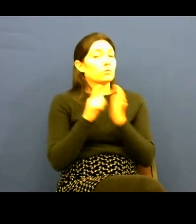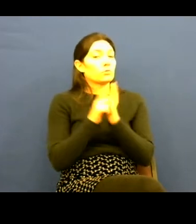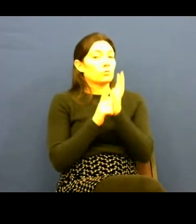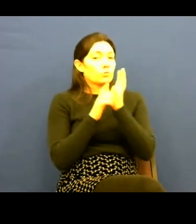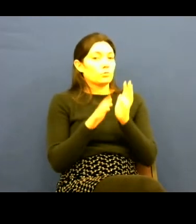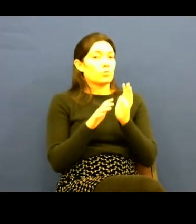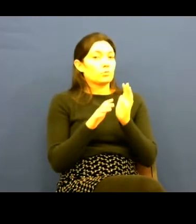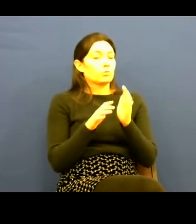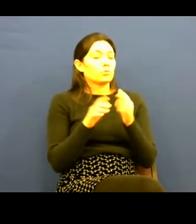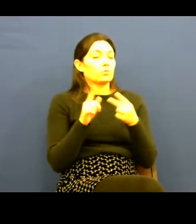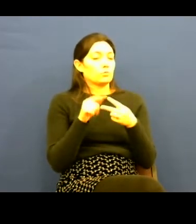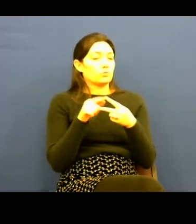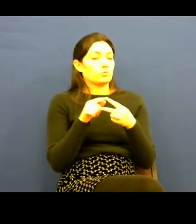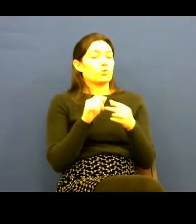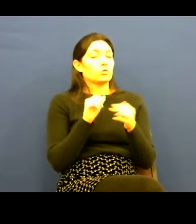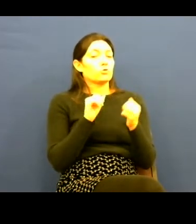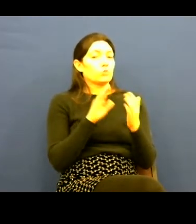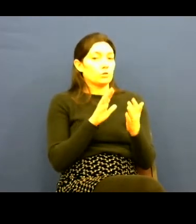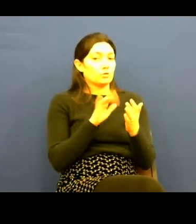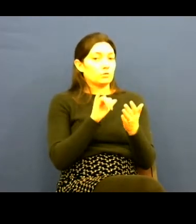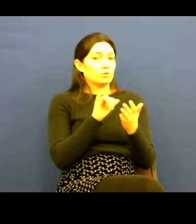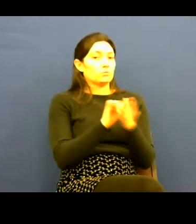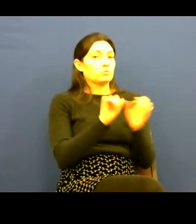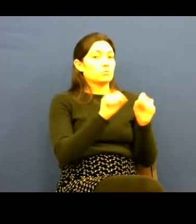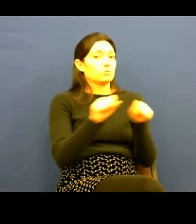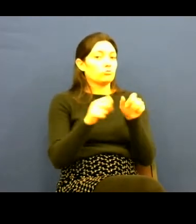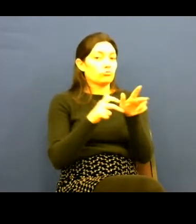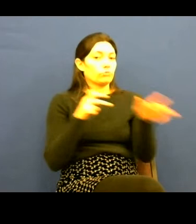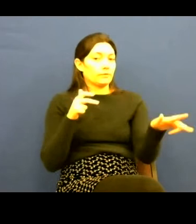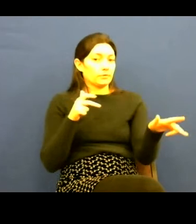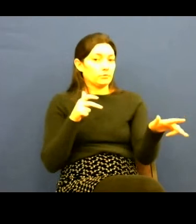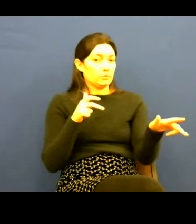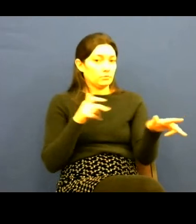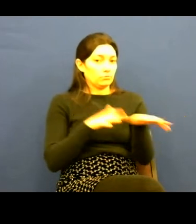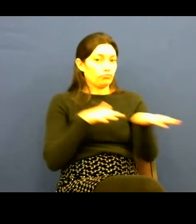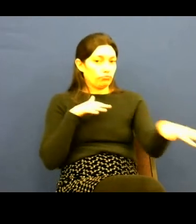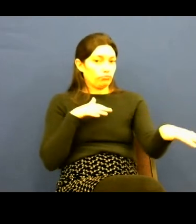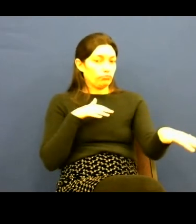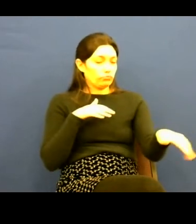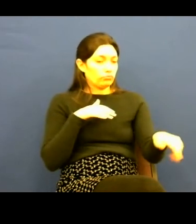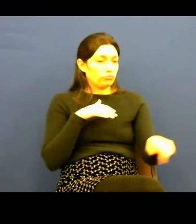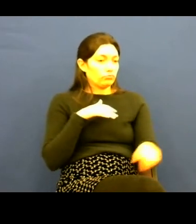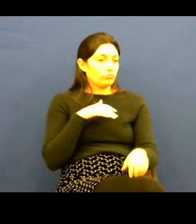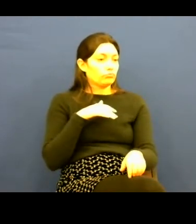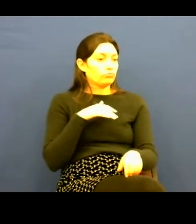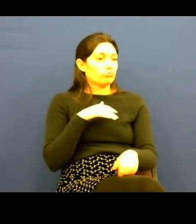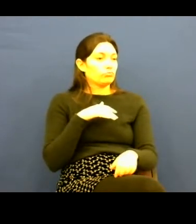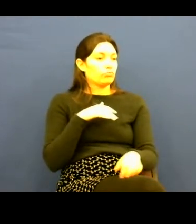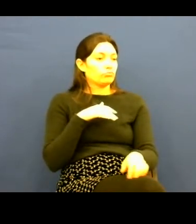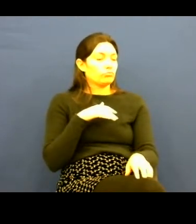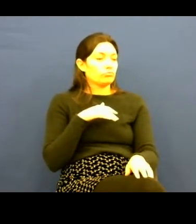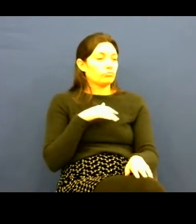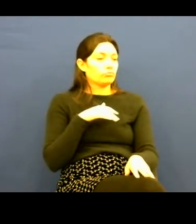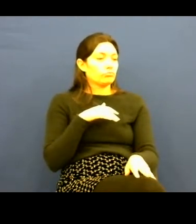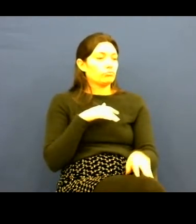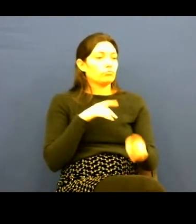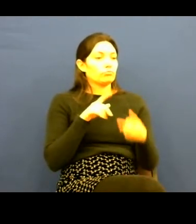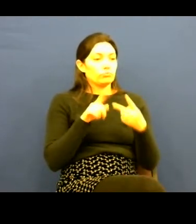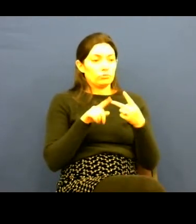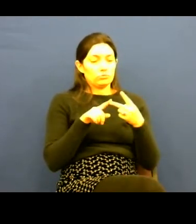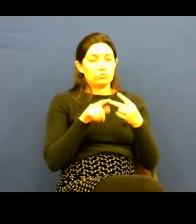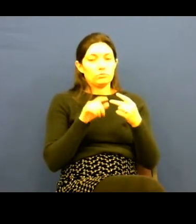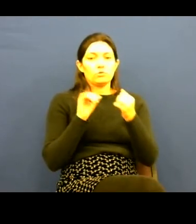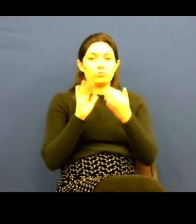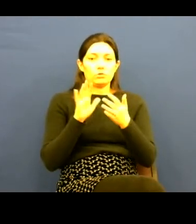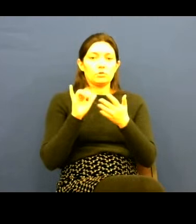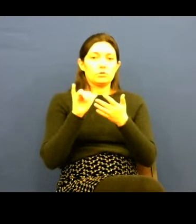addressing potential traffic backup onto Plaza Ring Road, including considering locating queue entrance off of parking lot, and two, addressing building